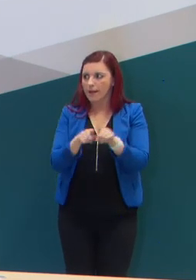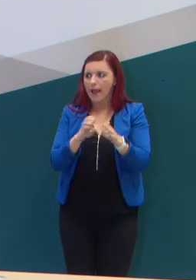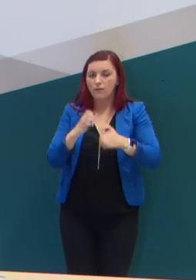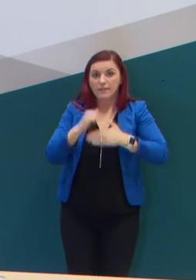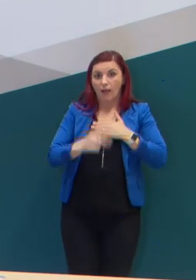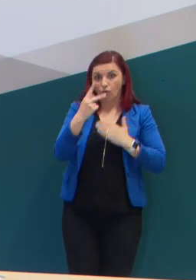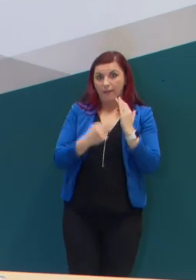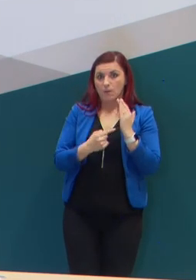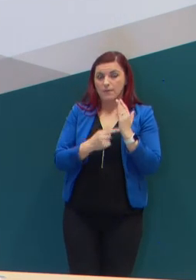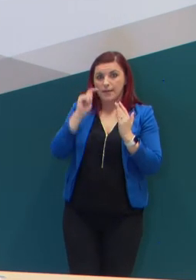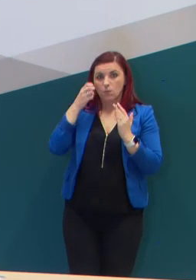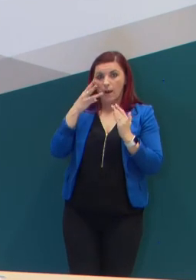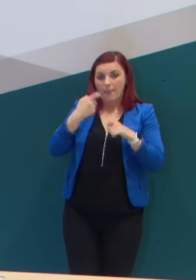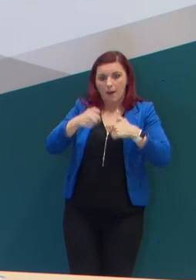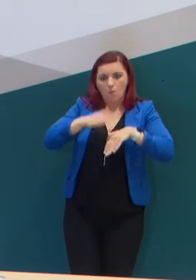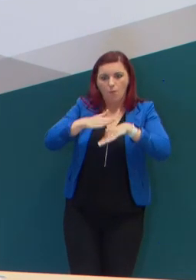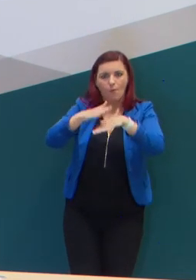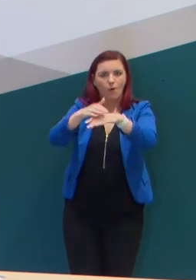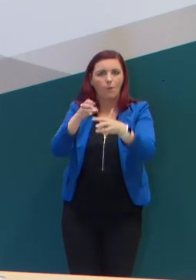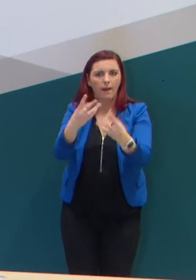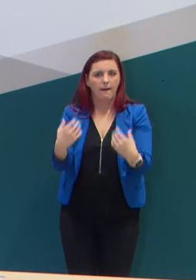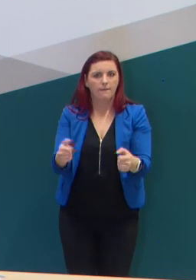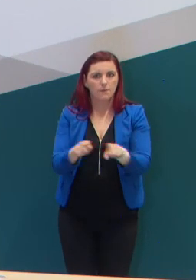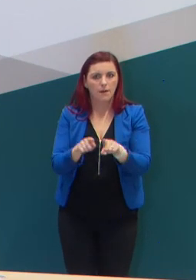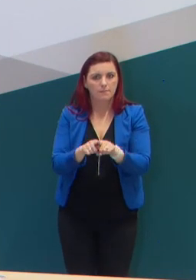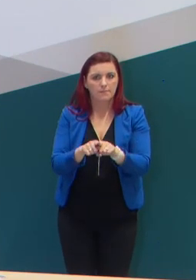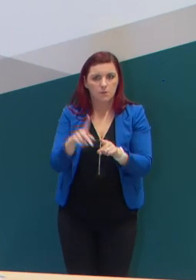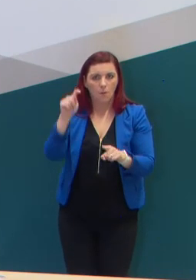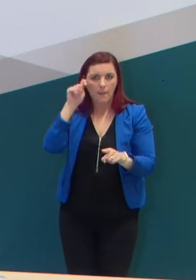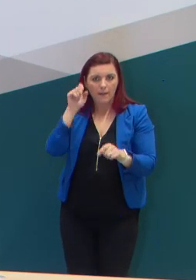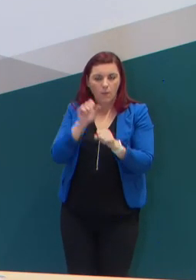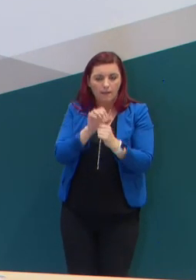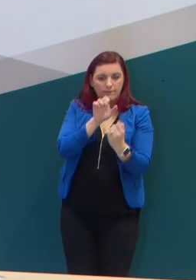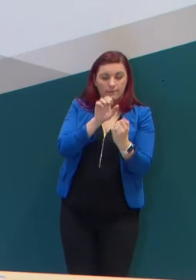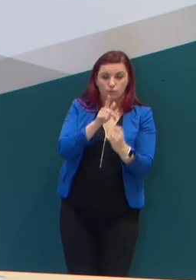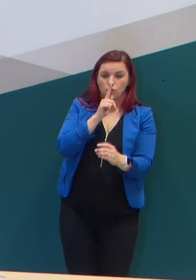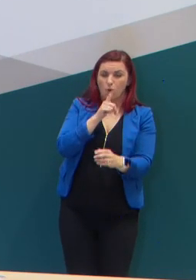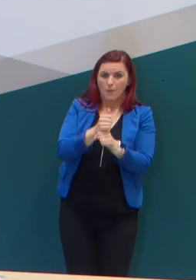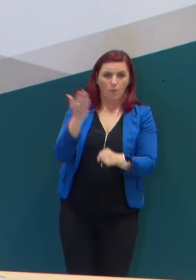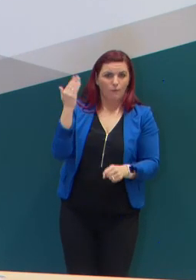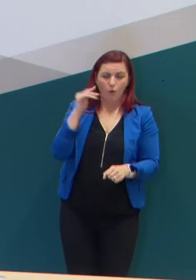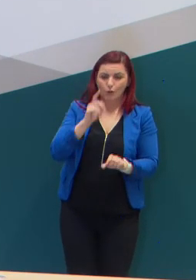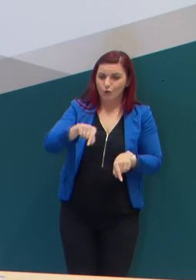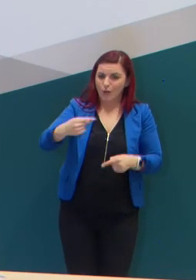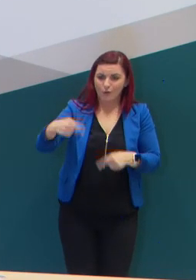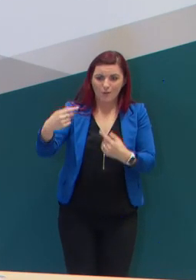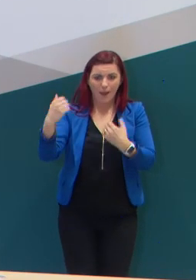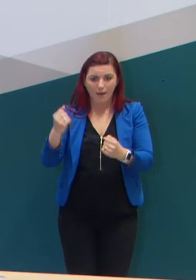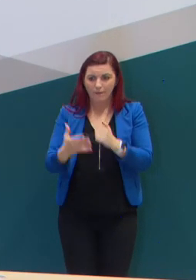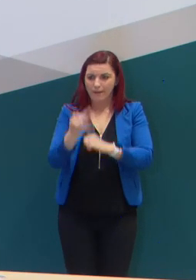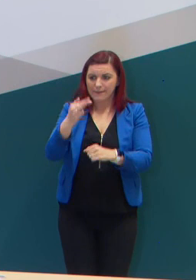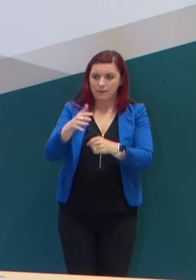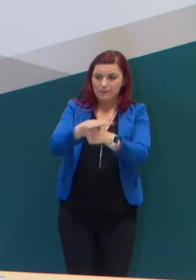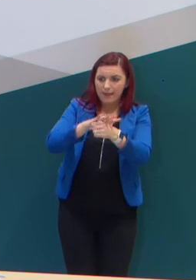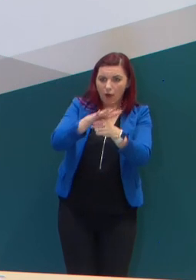day. So I think it's been well documented that there have been sort of challenges in the context of global supply chains around lysis buffer